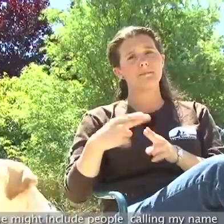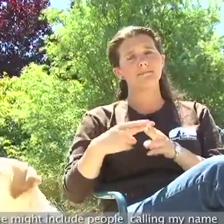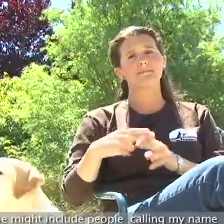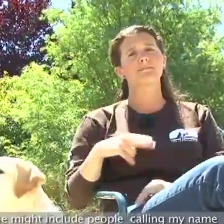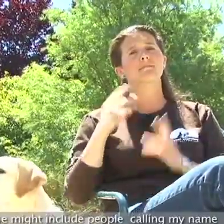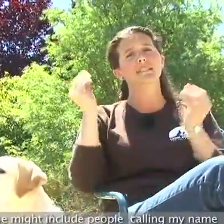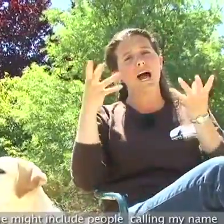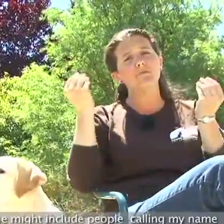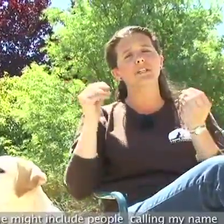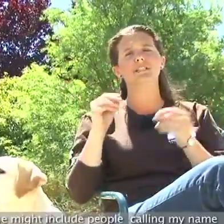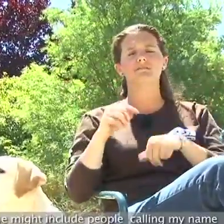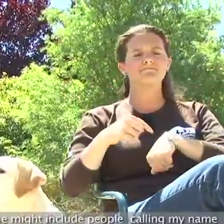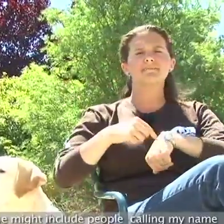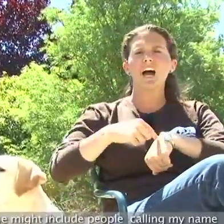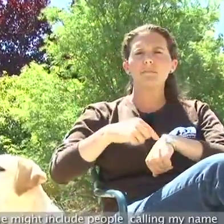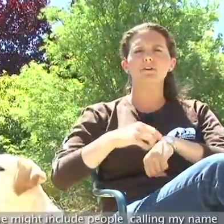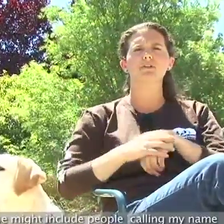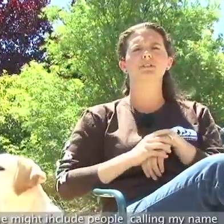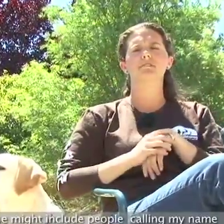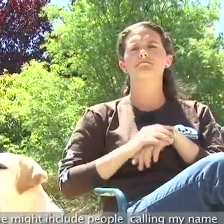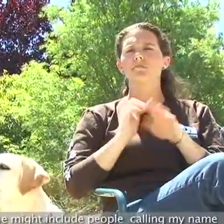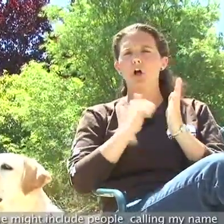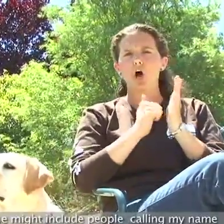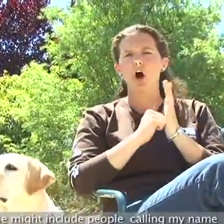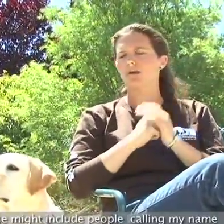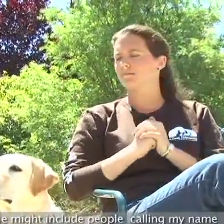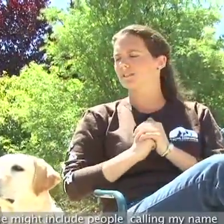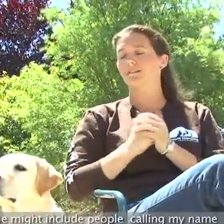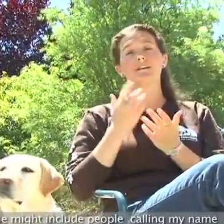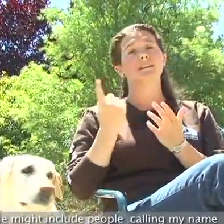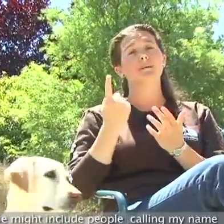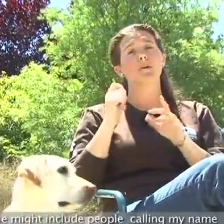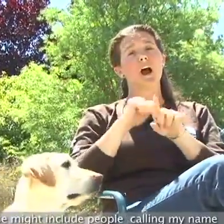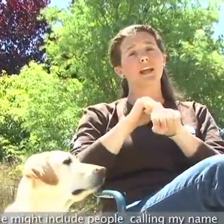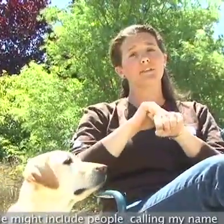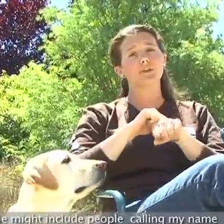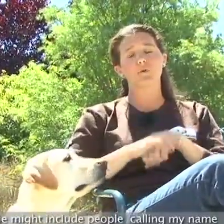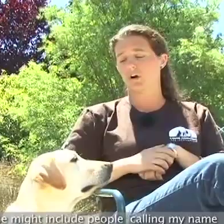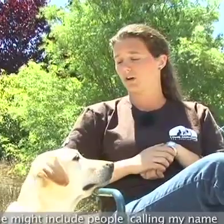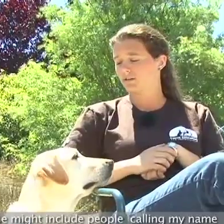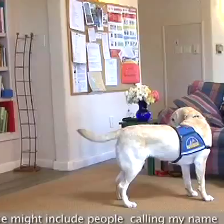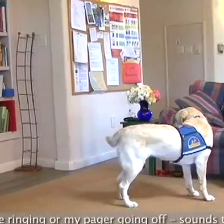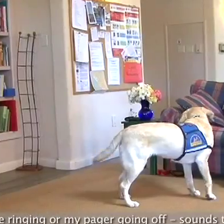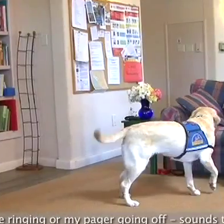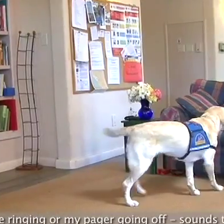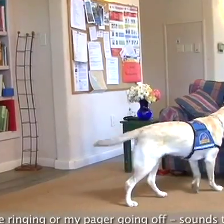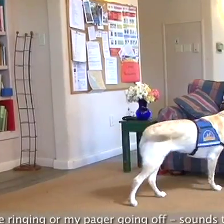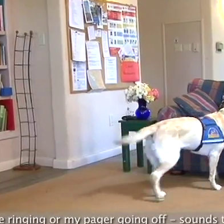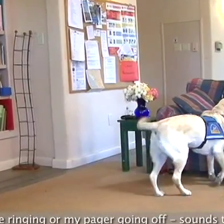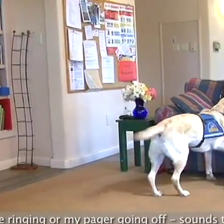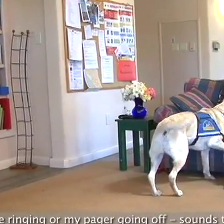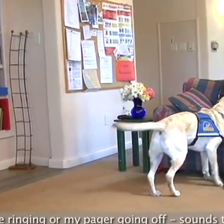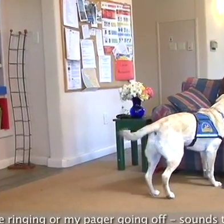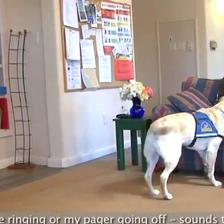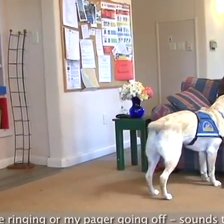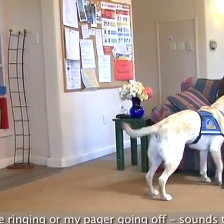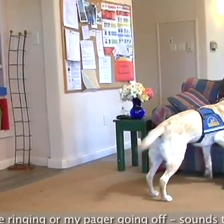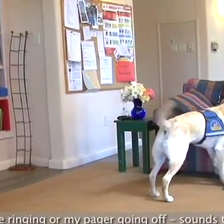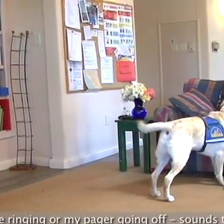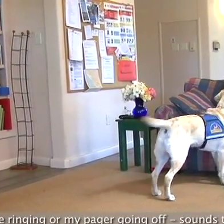name, sirens, timers, alarms, someone knocking at the door, maybe my cell phone ringing or my pager